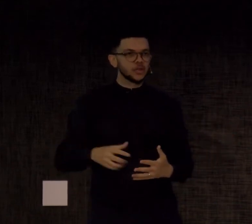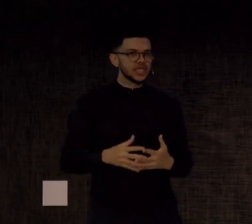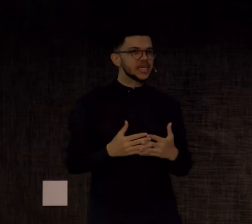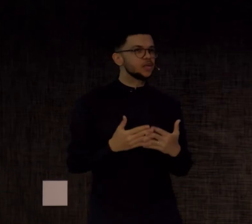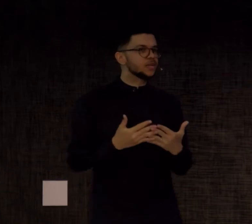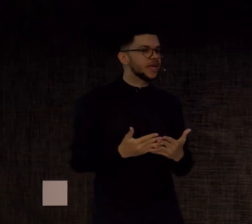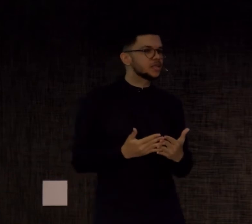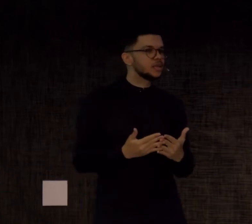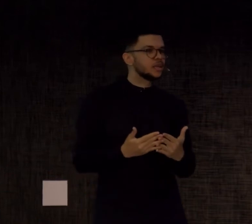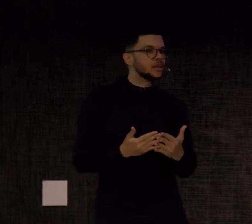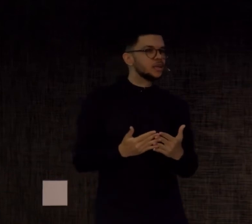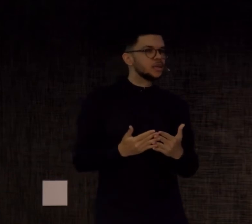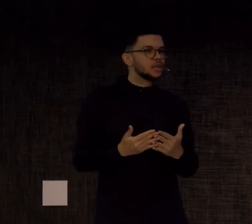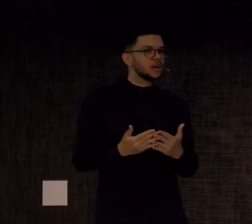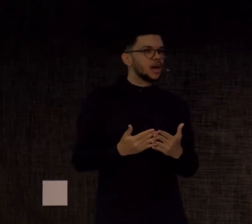should we tinker with, but